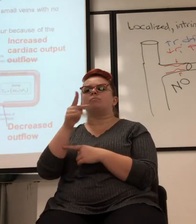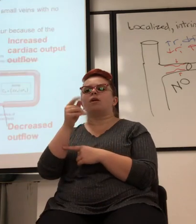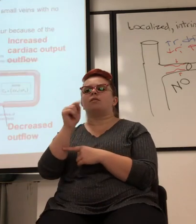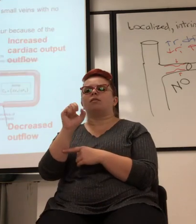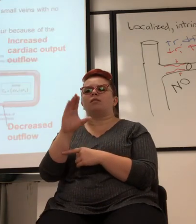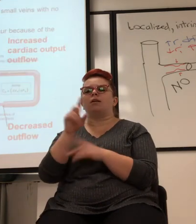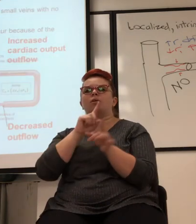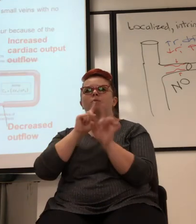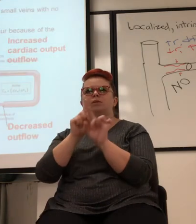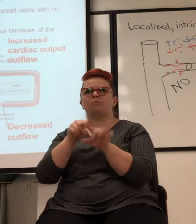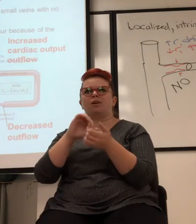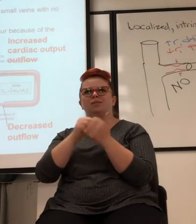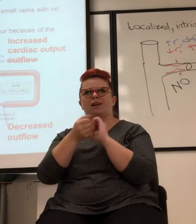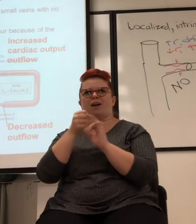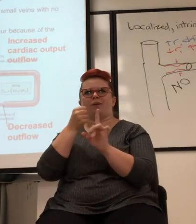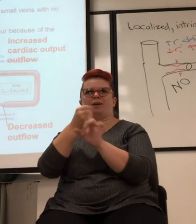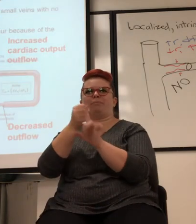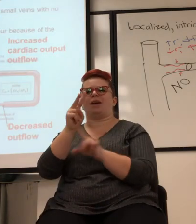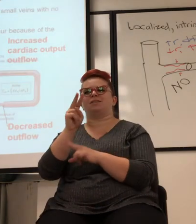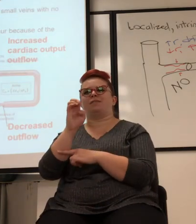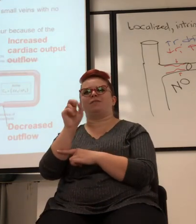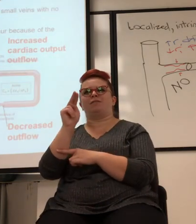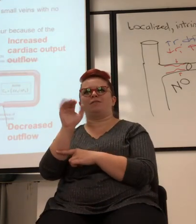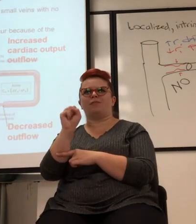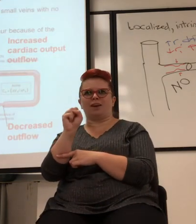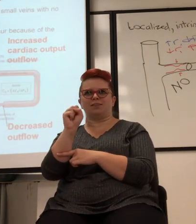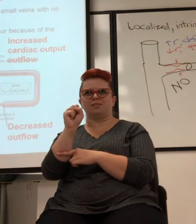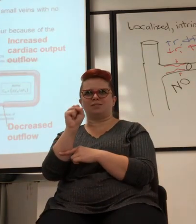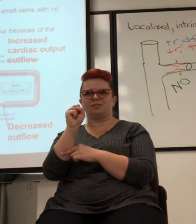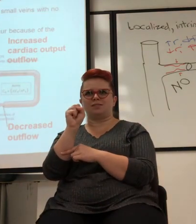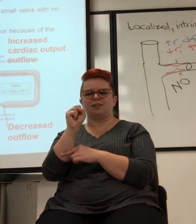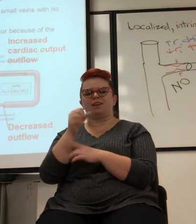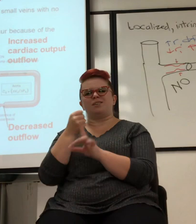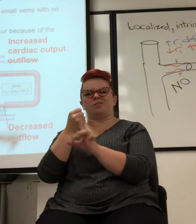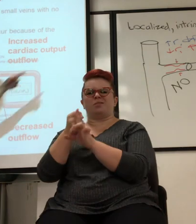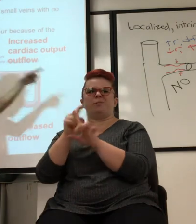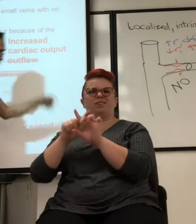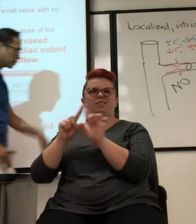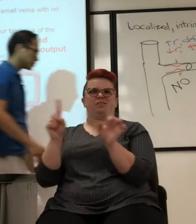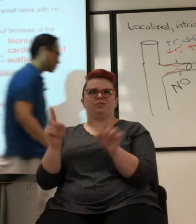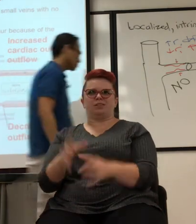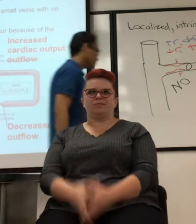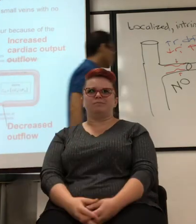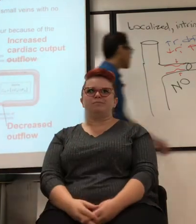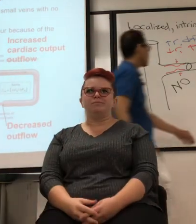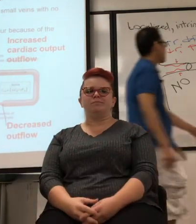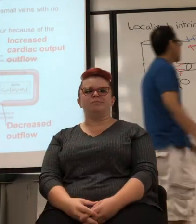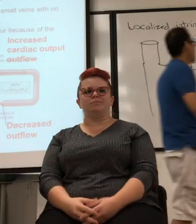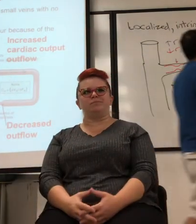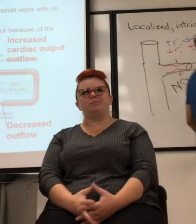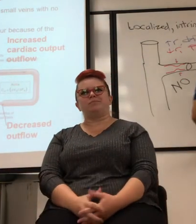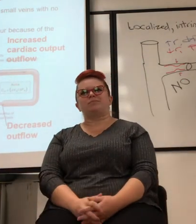it affects the veins. It affects it in a different way. Let me go over here.